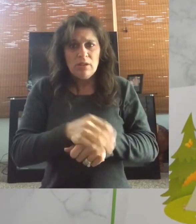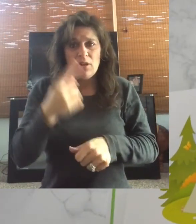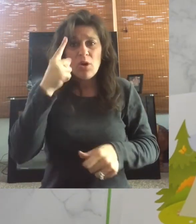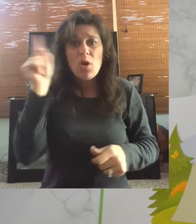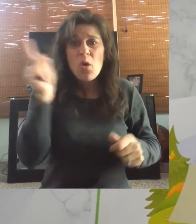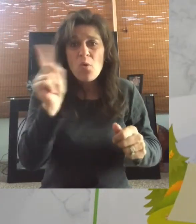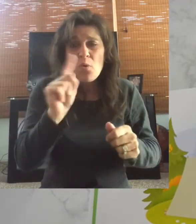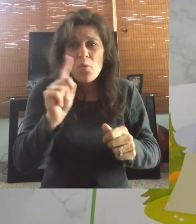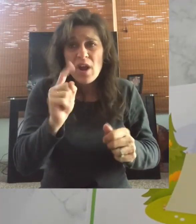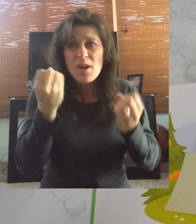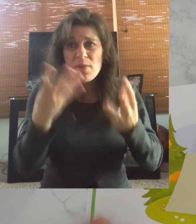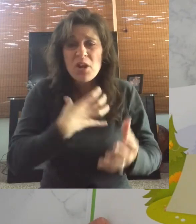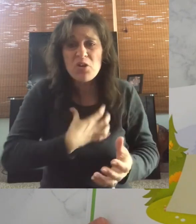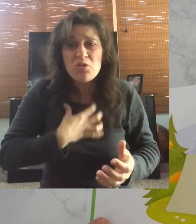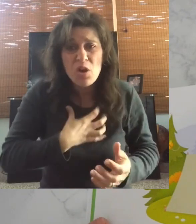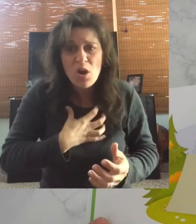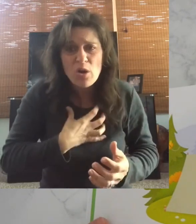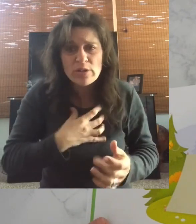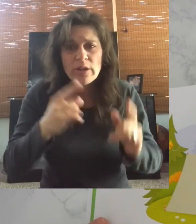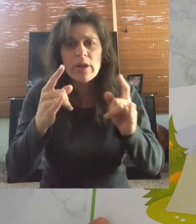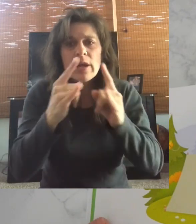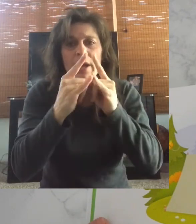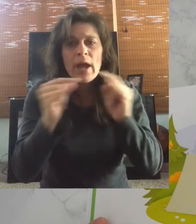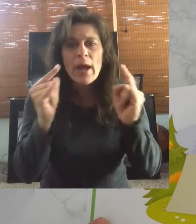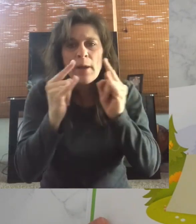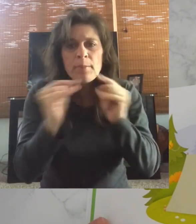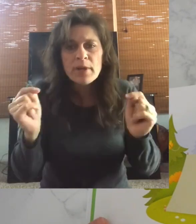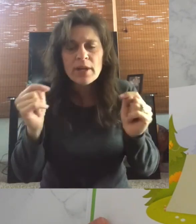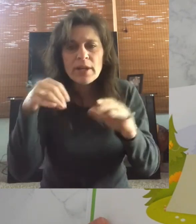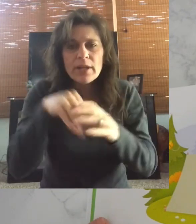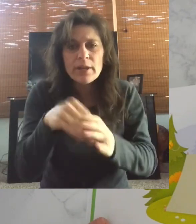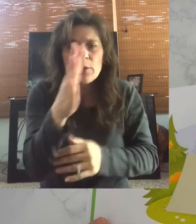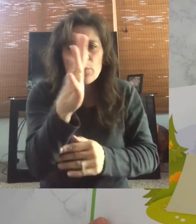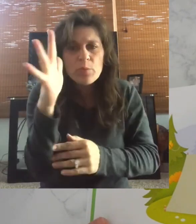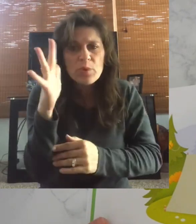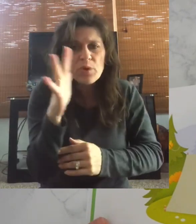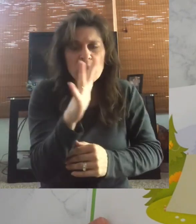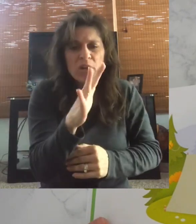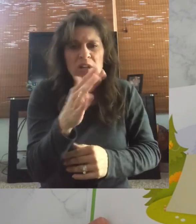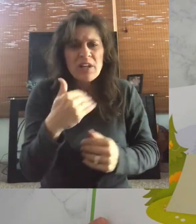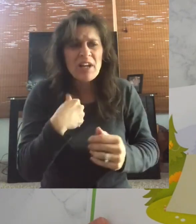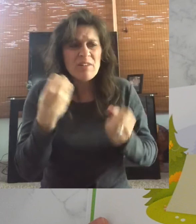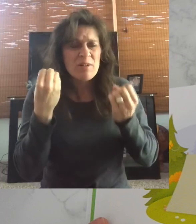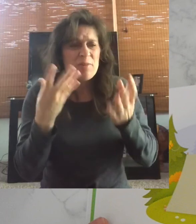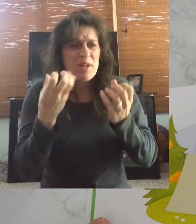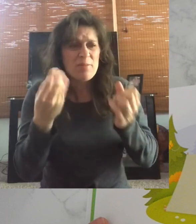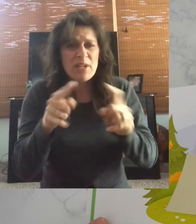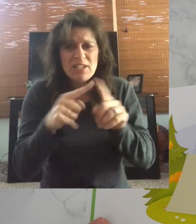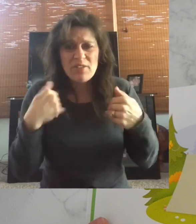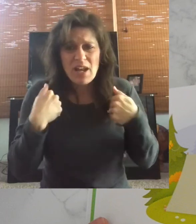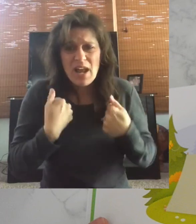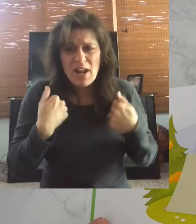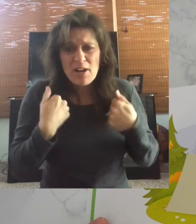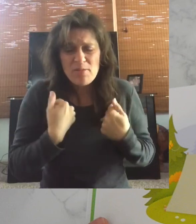And you know where all of those awful things happen? Camping. In the woods. Where there are all sorts of